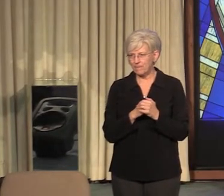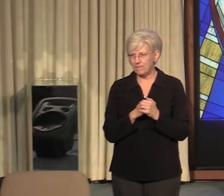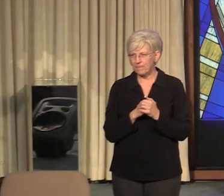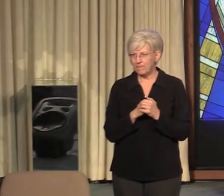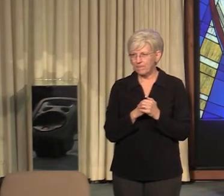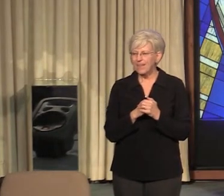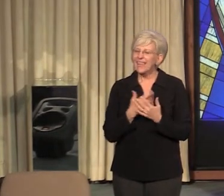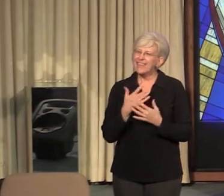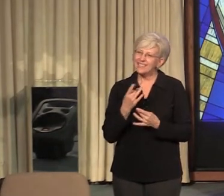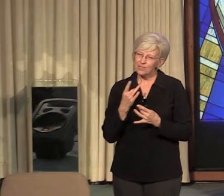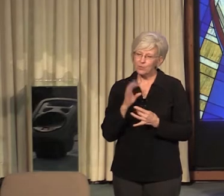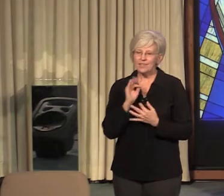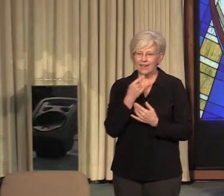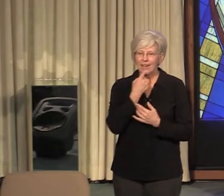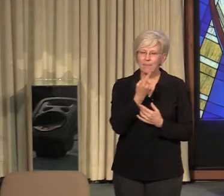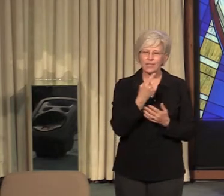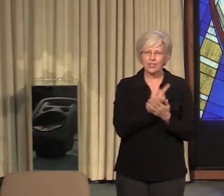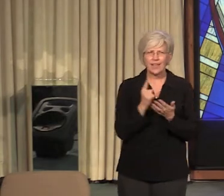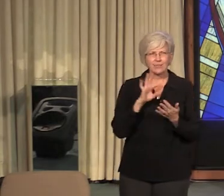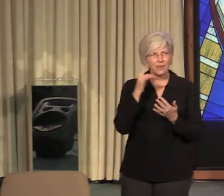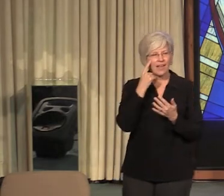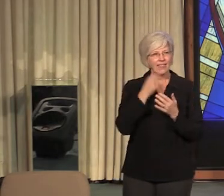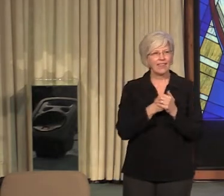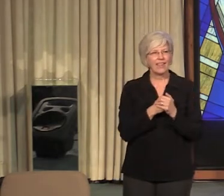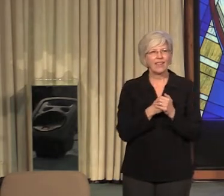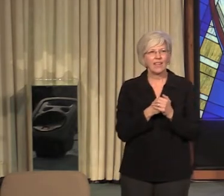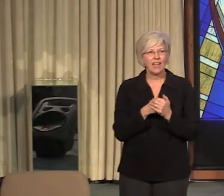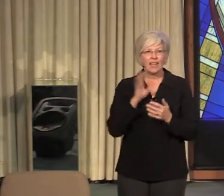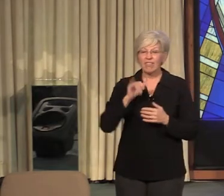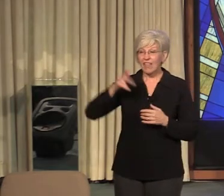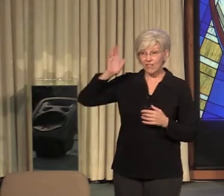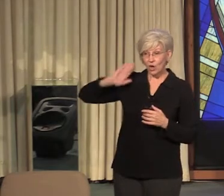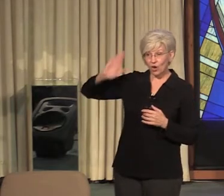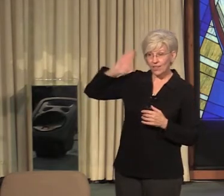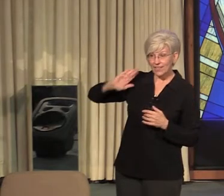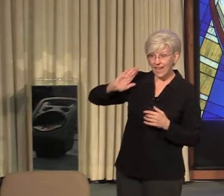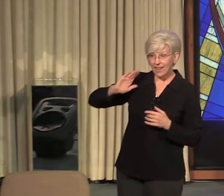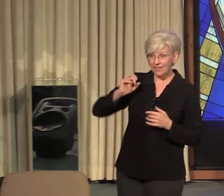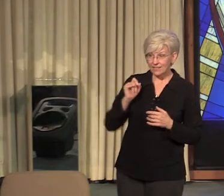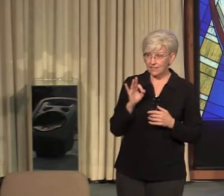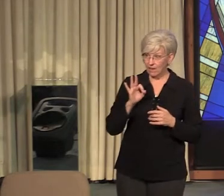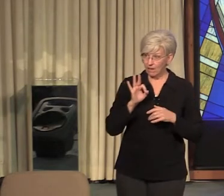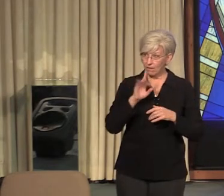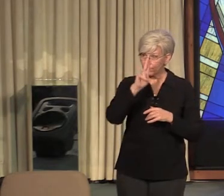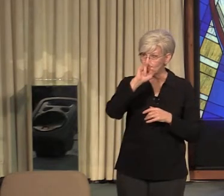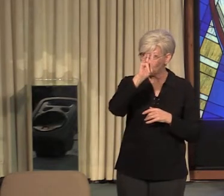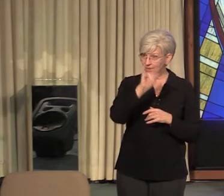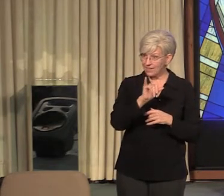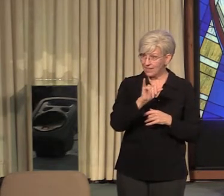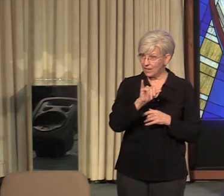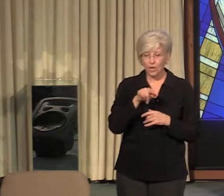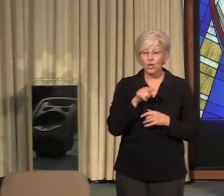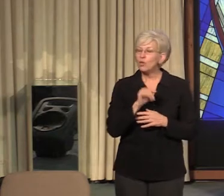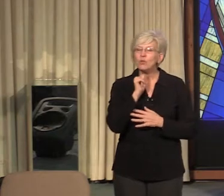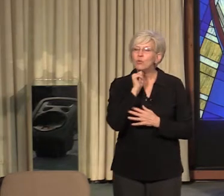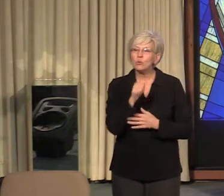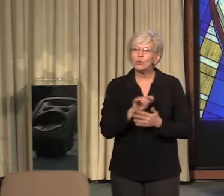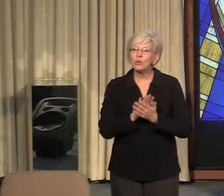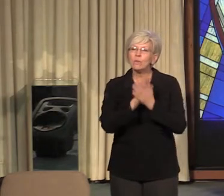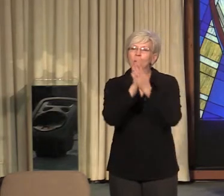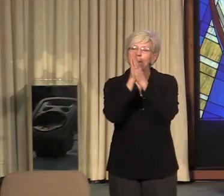It's interesting. I mentioned last week, I think, that in the early days of Unity, one could not become